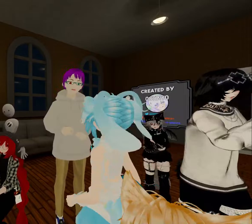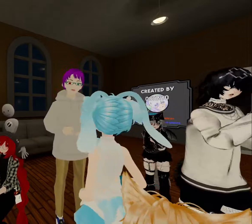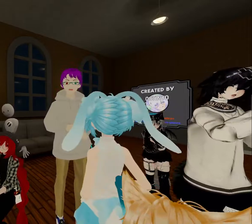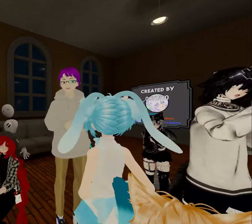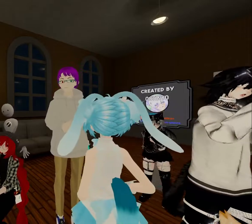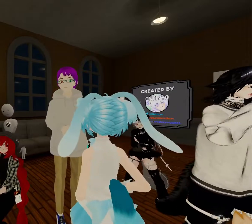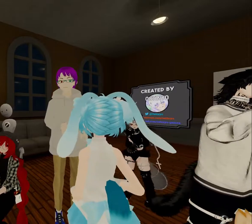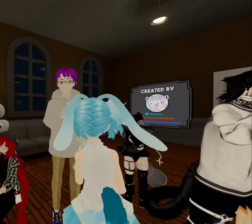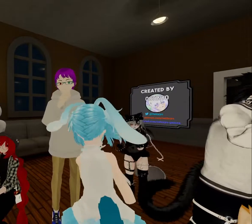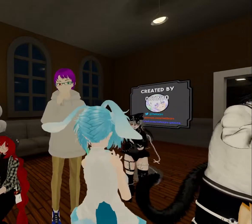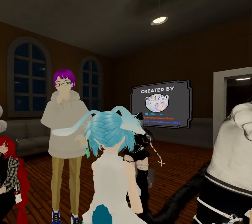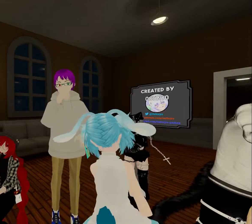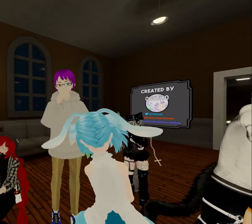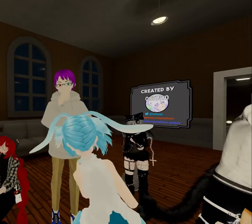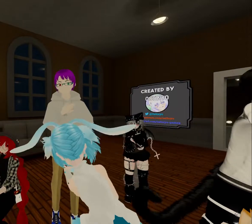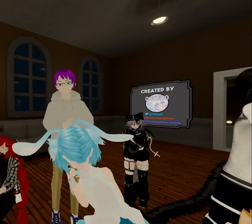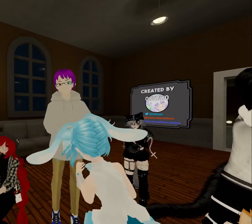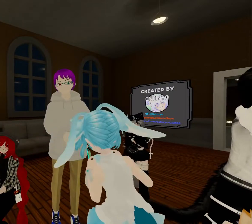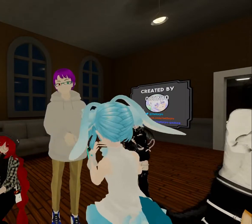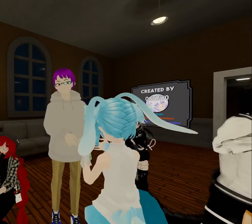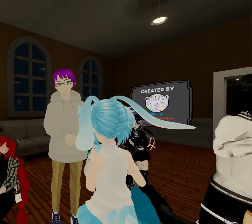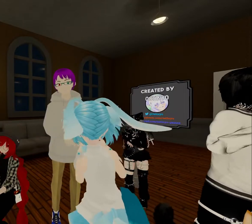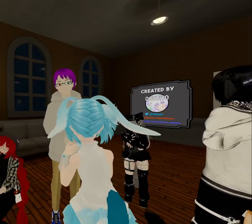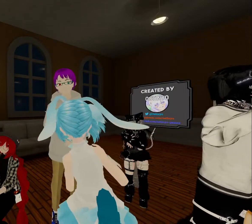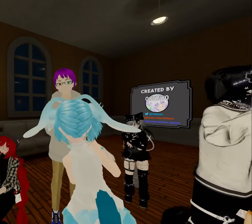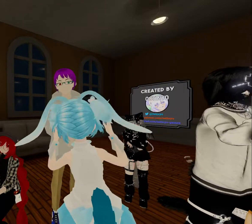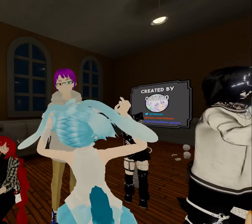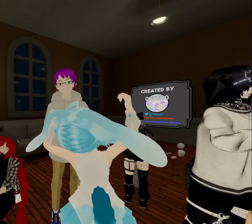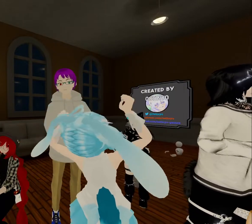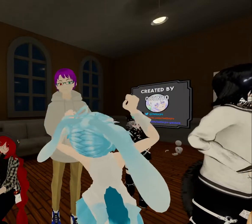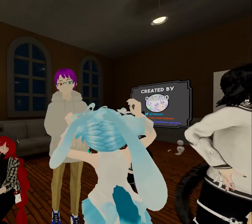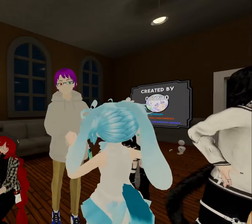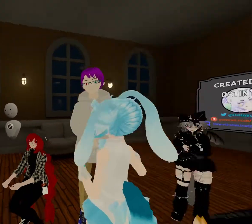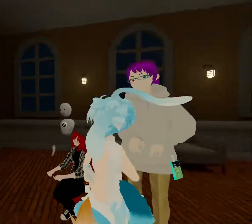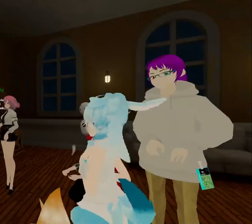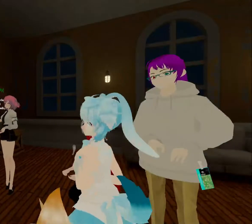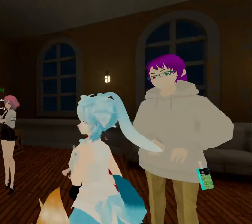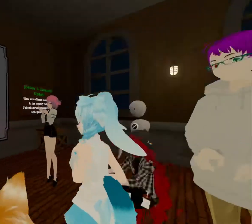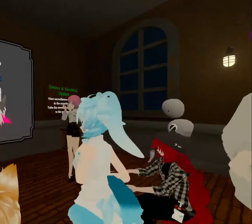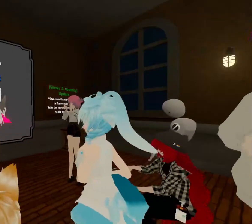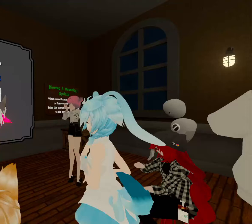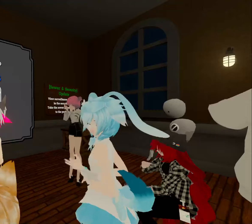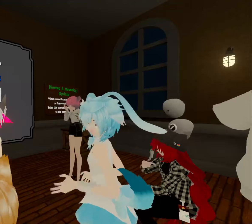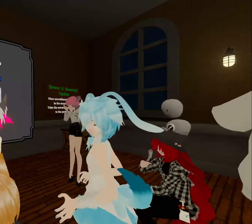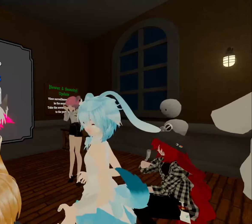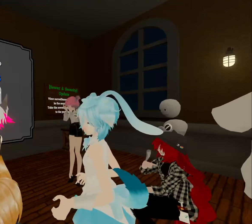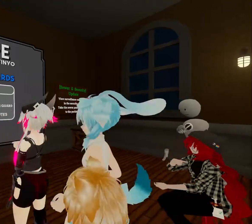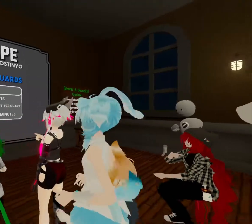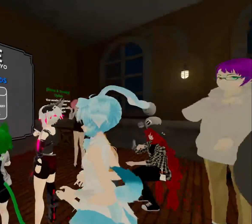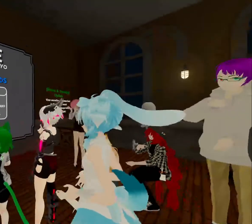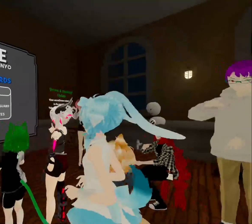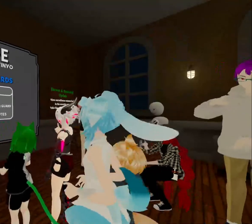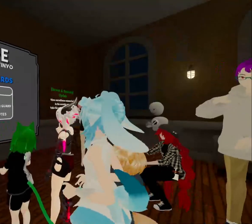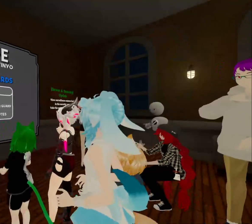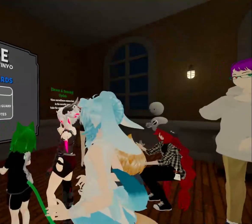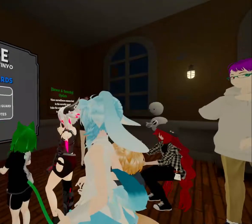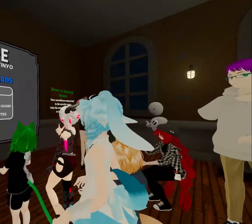oh shit. So, first one is guilty. So it's a G hand. It's the same place as you did